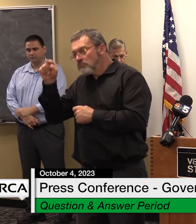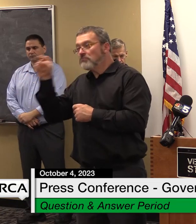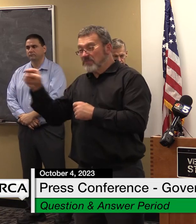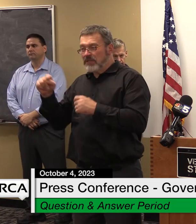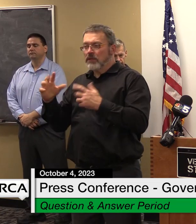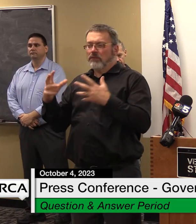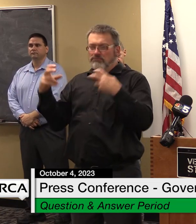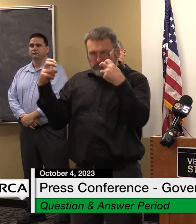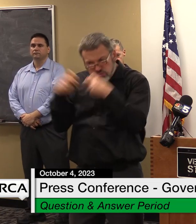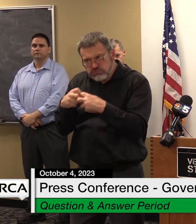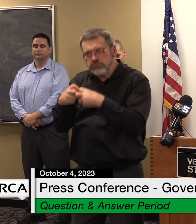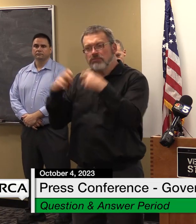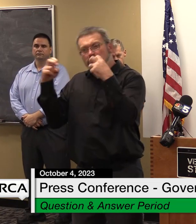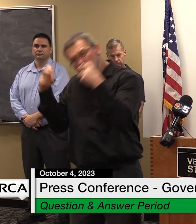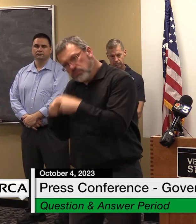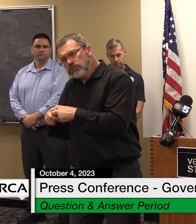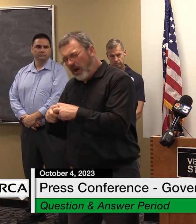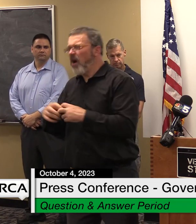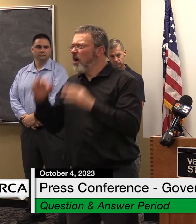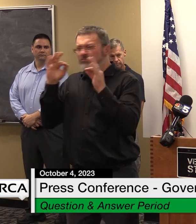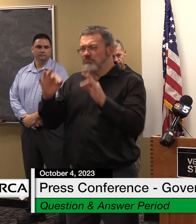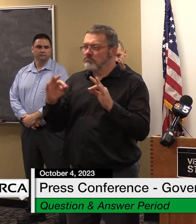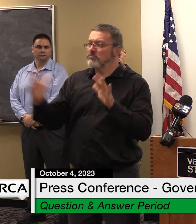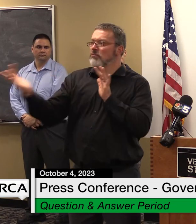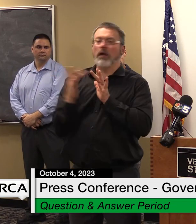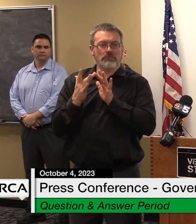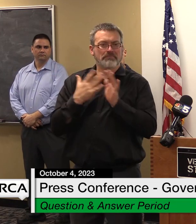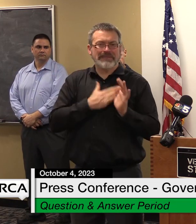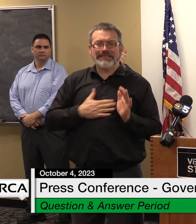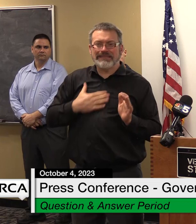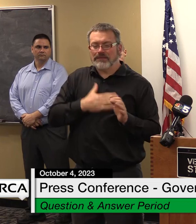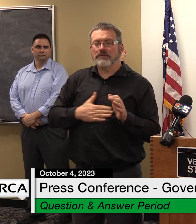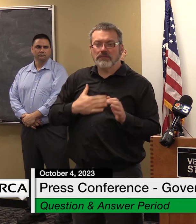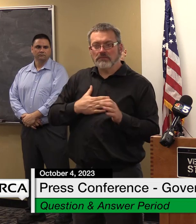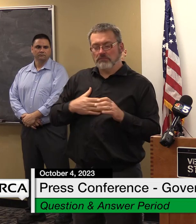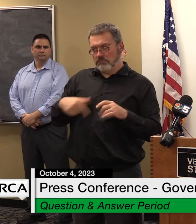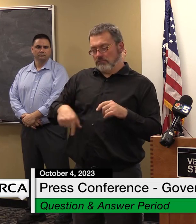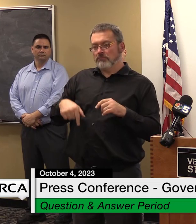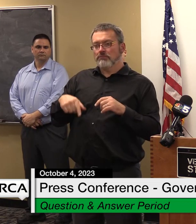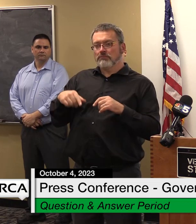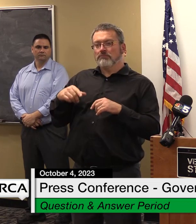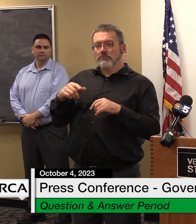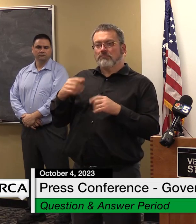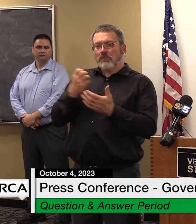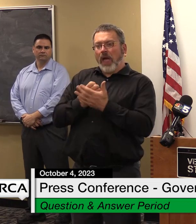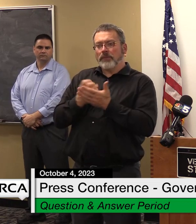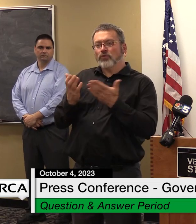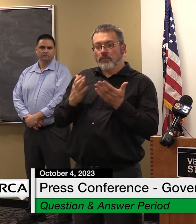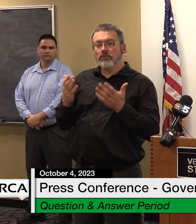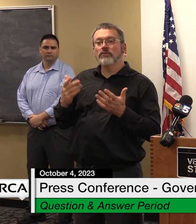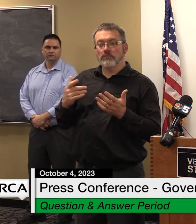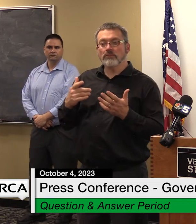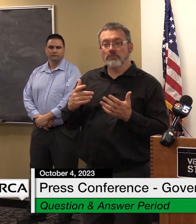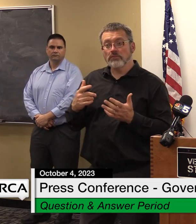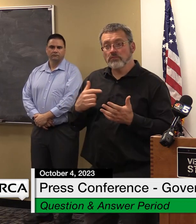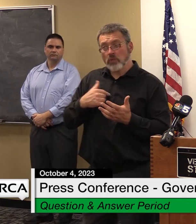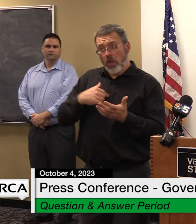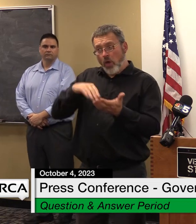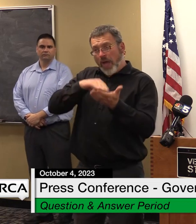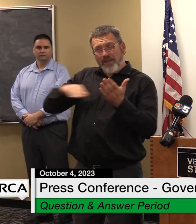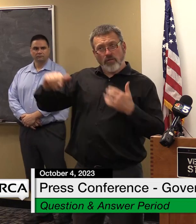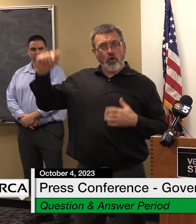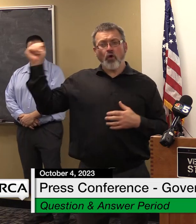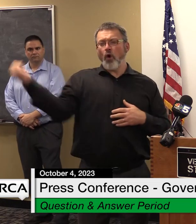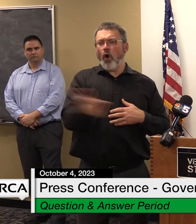talk to them. It's not something that I think we're comfortable just waiving in perpetuity, but if you know